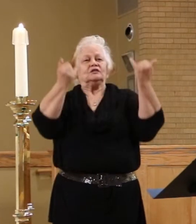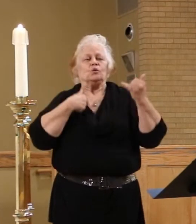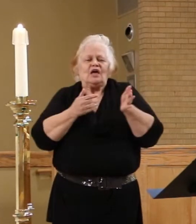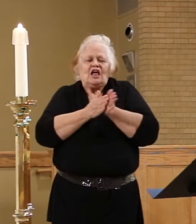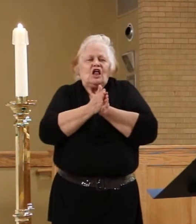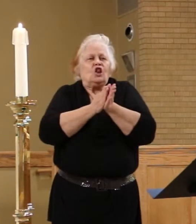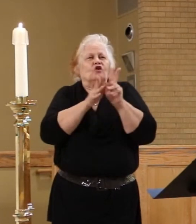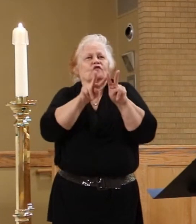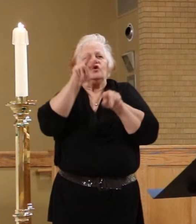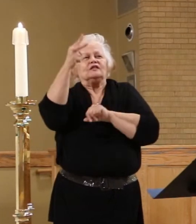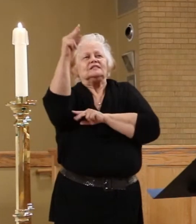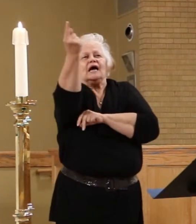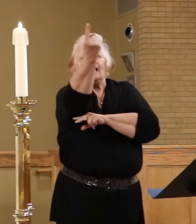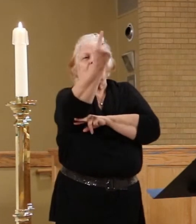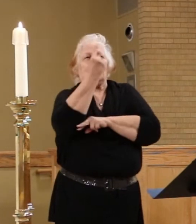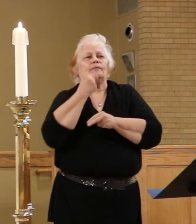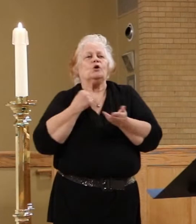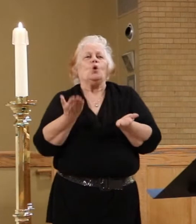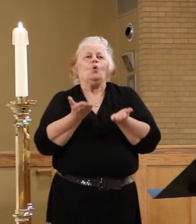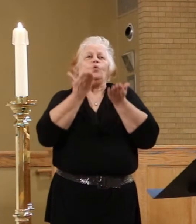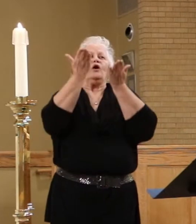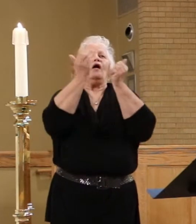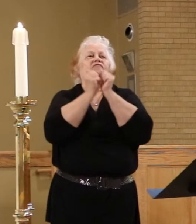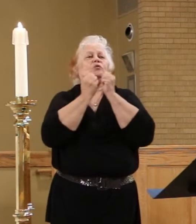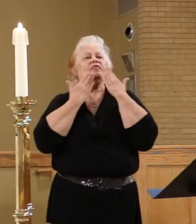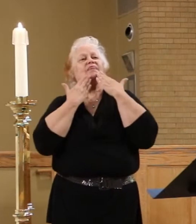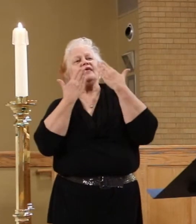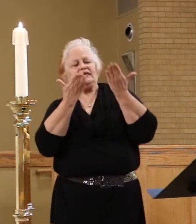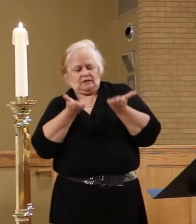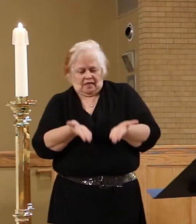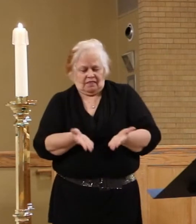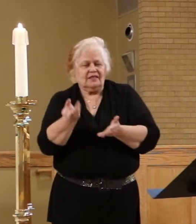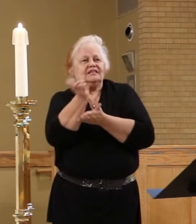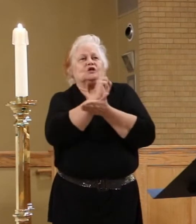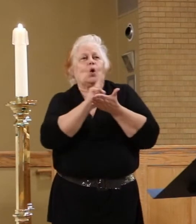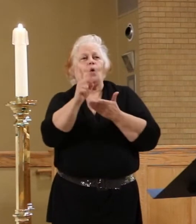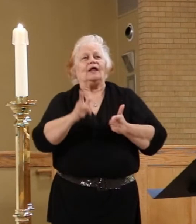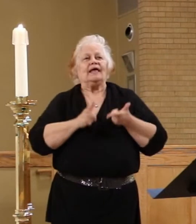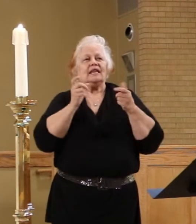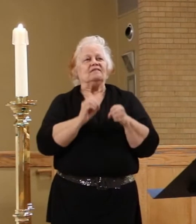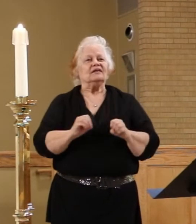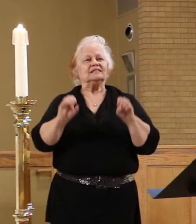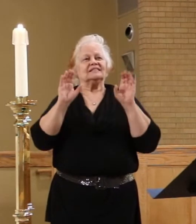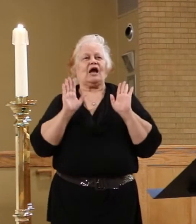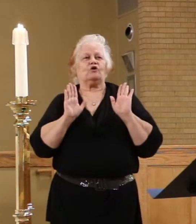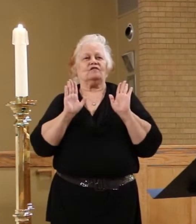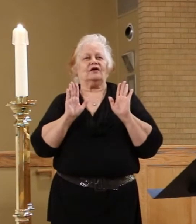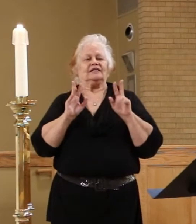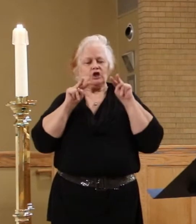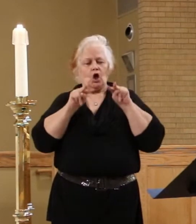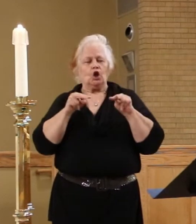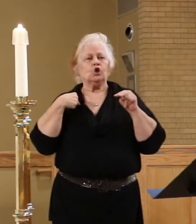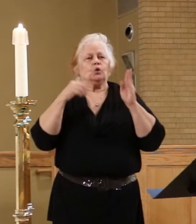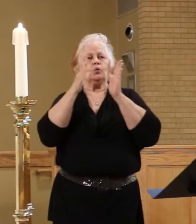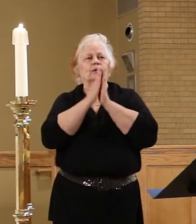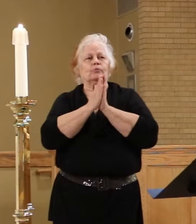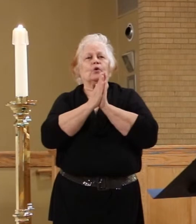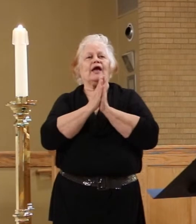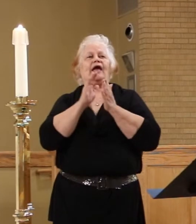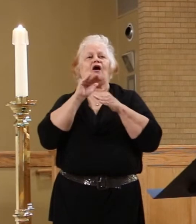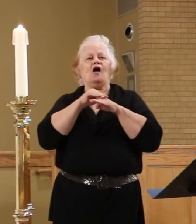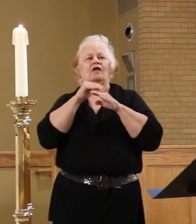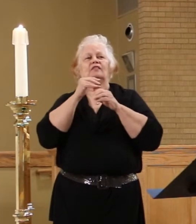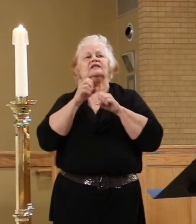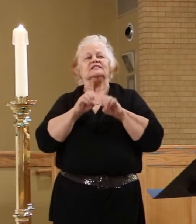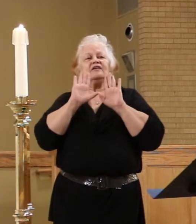look forward to his second coming, we offer you in thanksgiving this holy and living sacrifice. Look, we pray, upon the